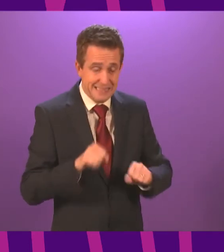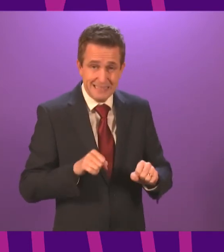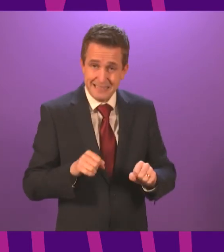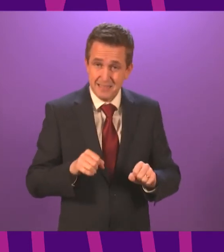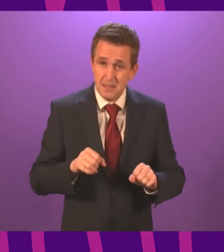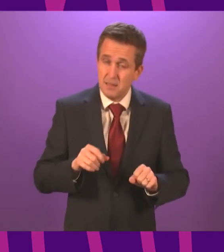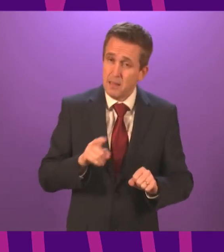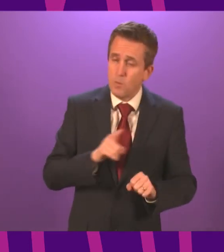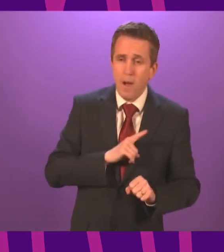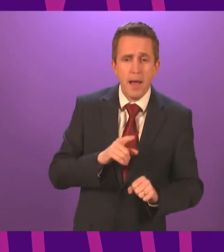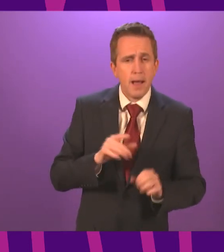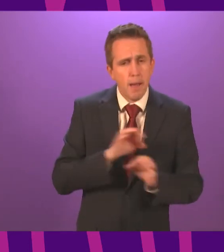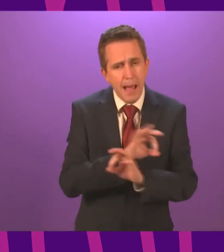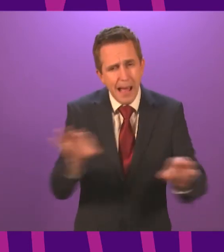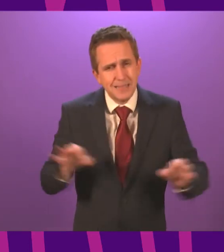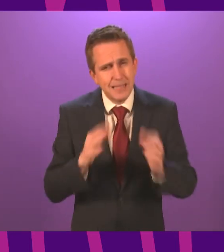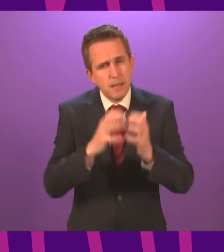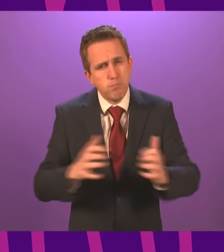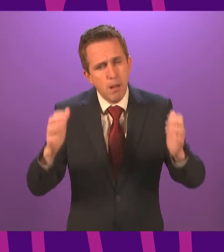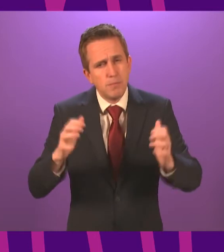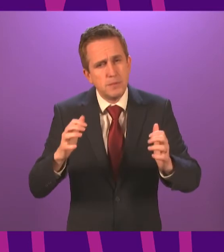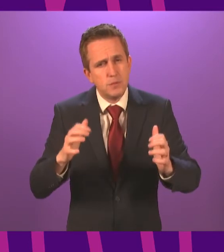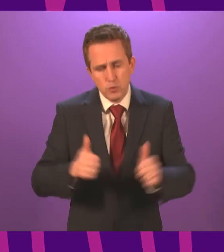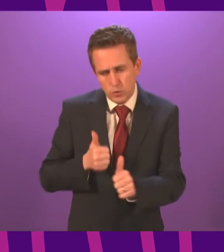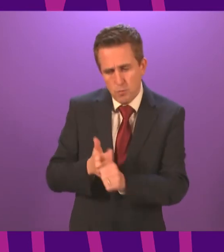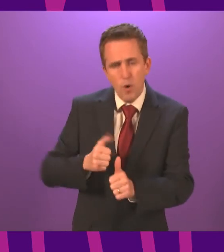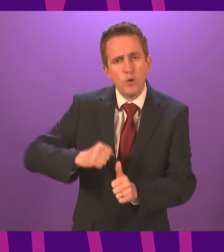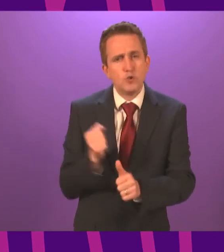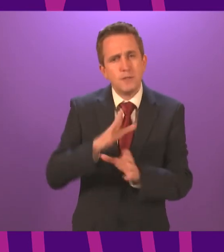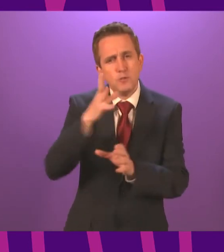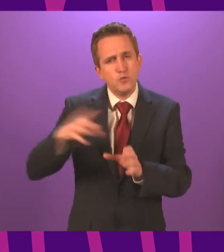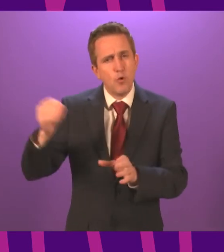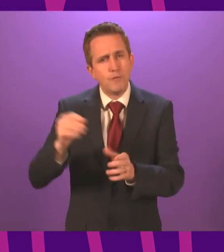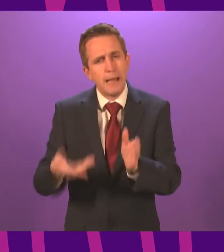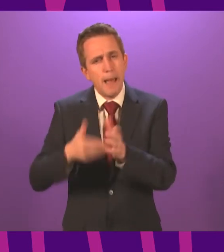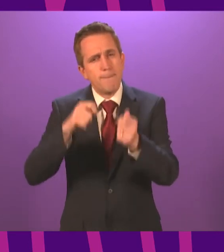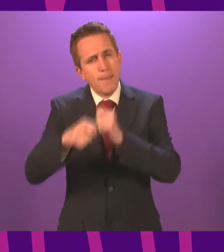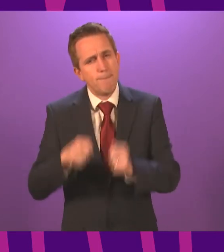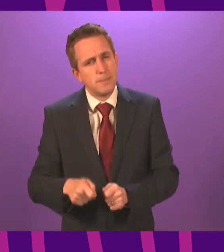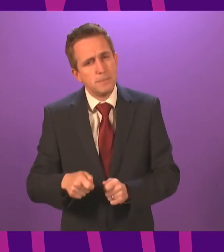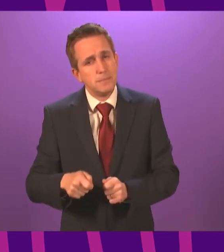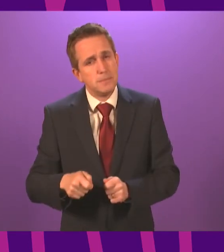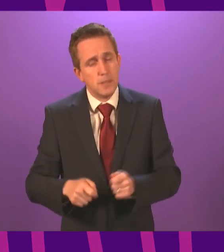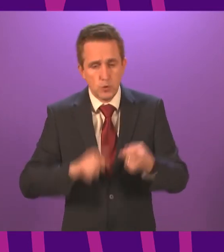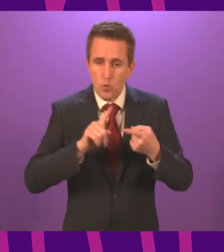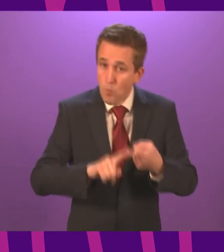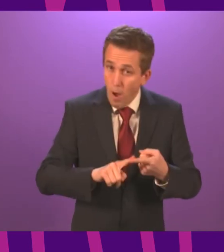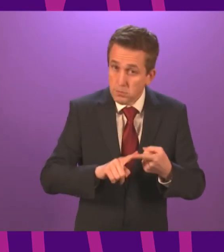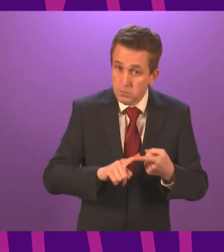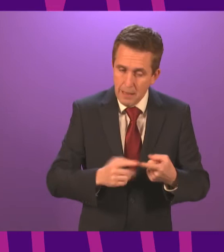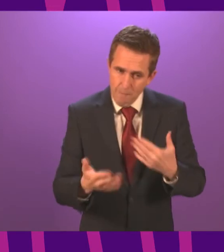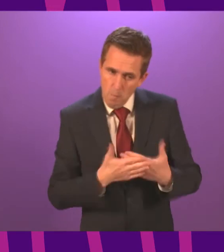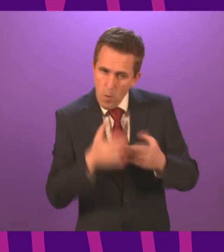Chamber today to back the Scottish Conservatives' amendment, which, as well as calling for immediate clarity over the new travel